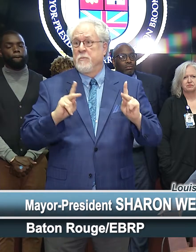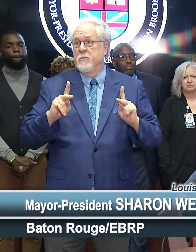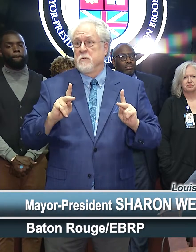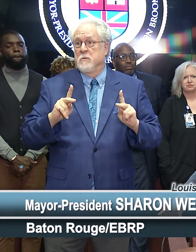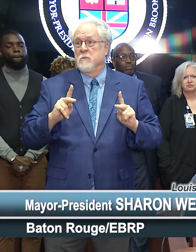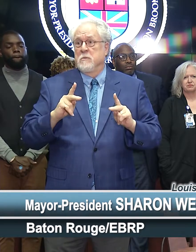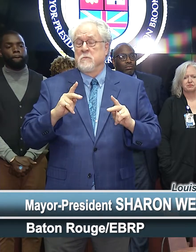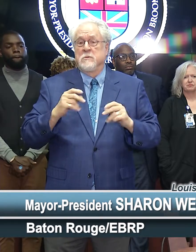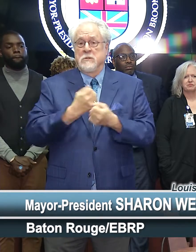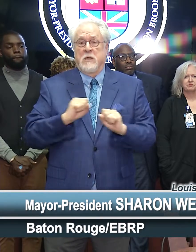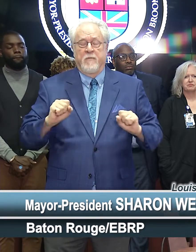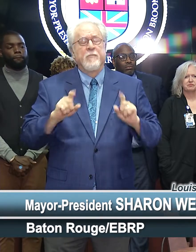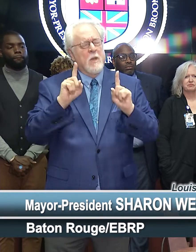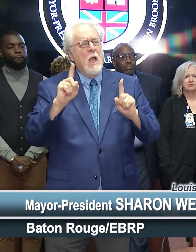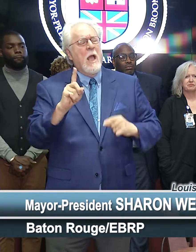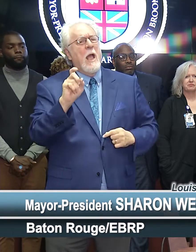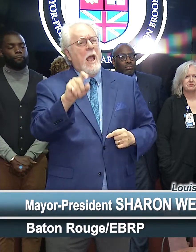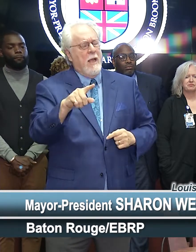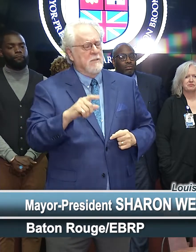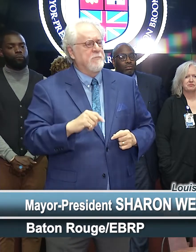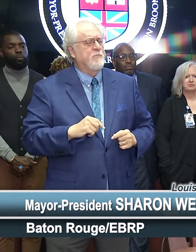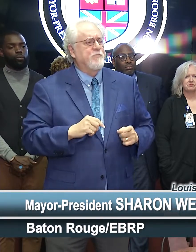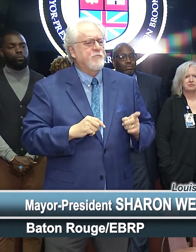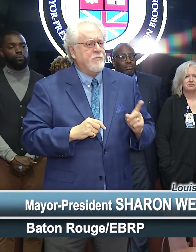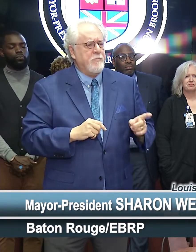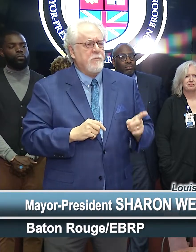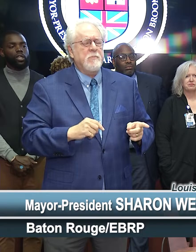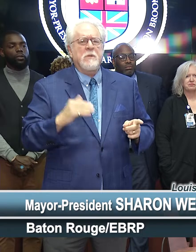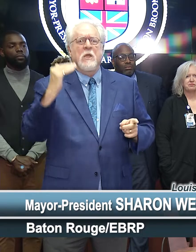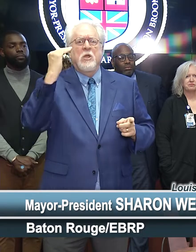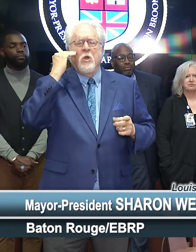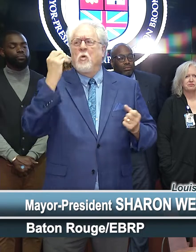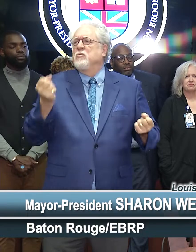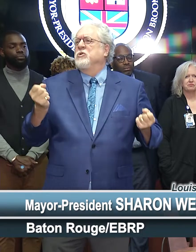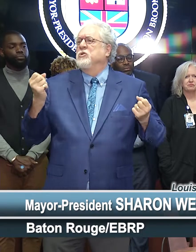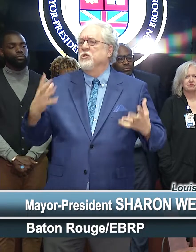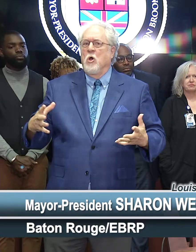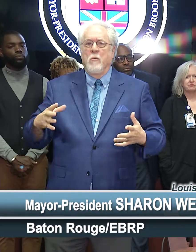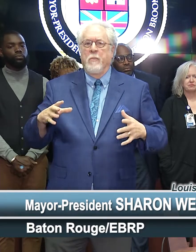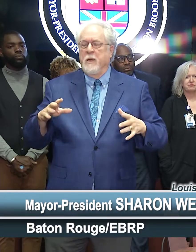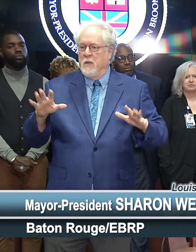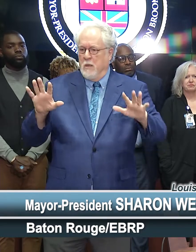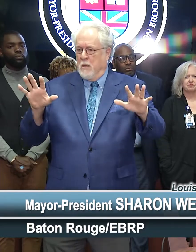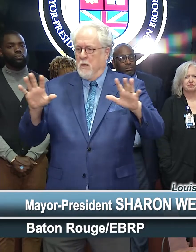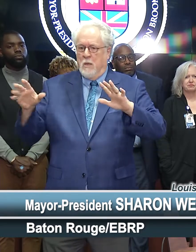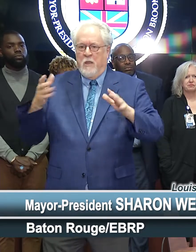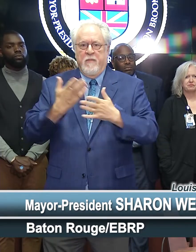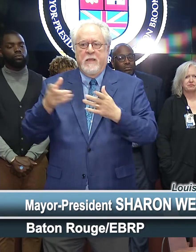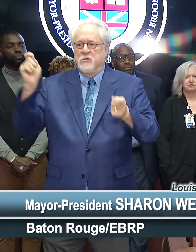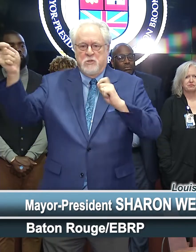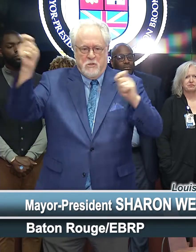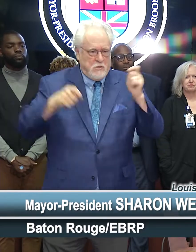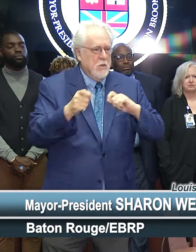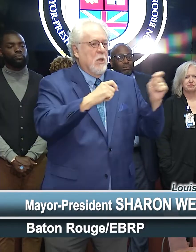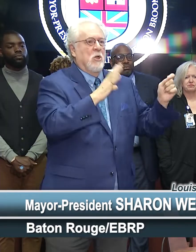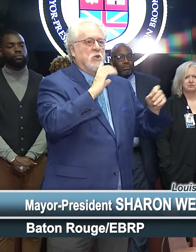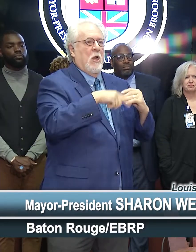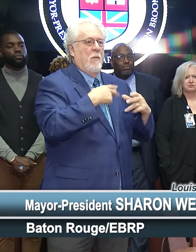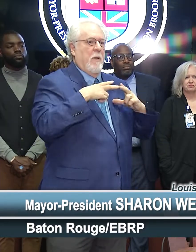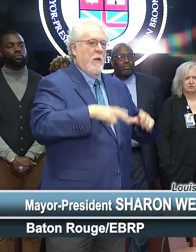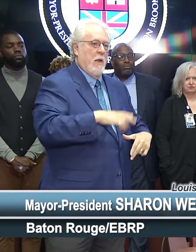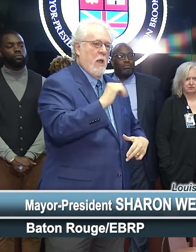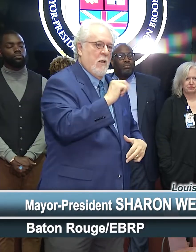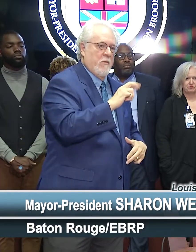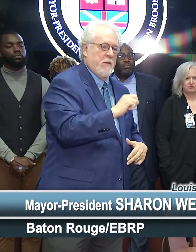are kept safe. Let me add this too. There's so many moving parts to this. We're talking about the